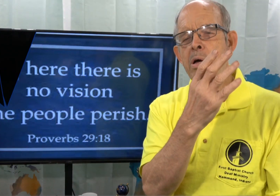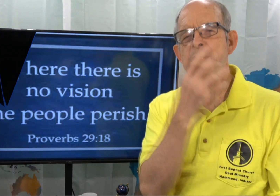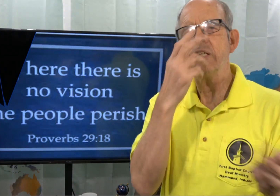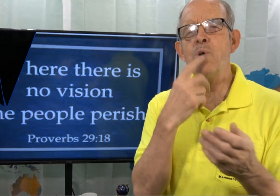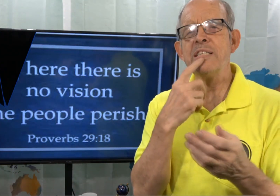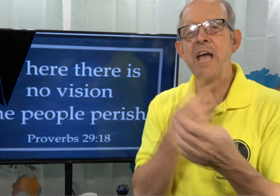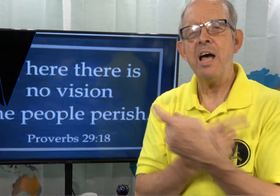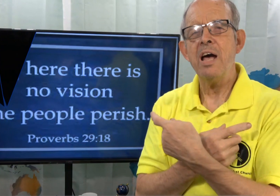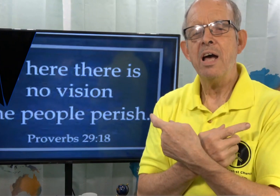See what it say?